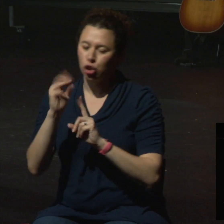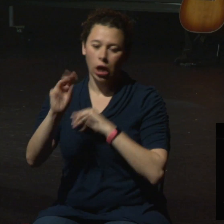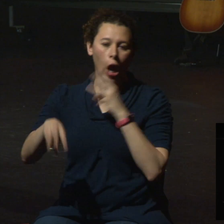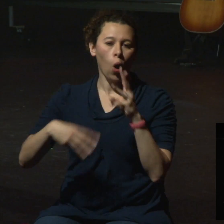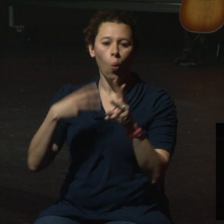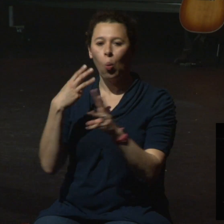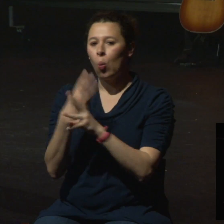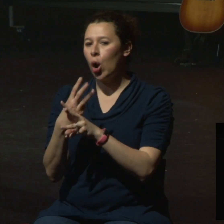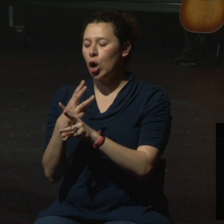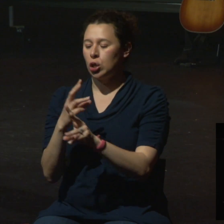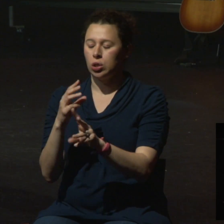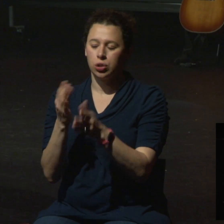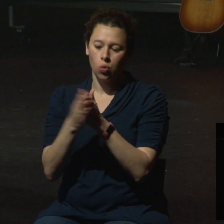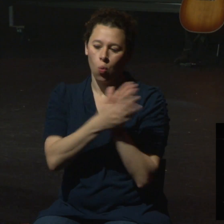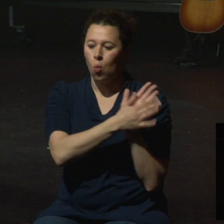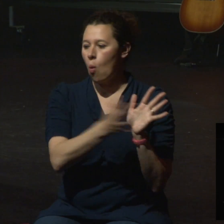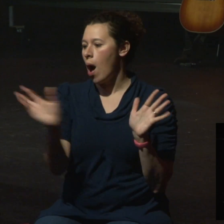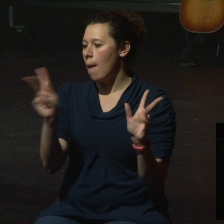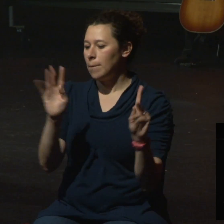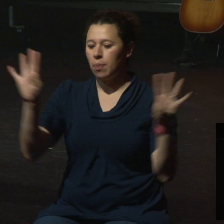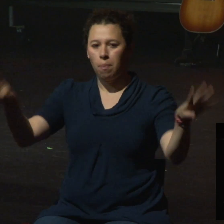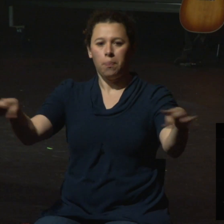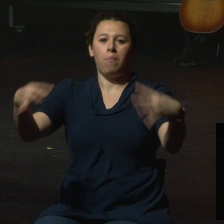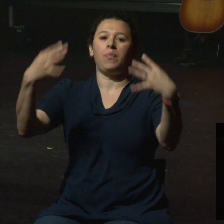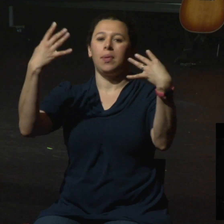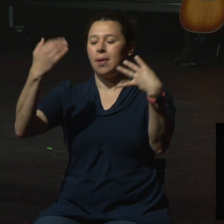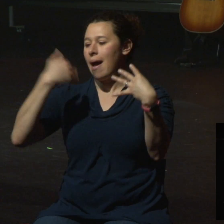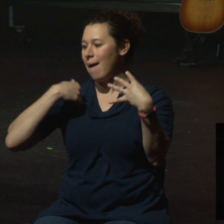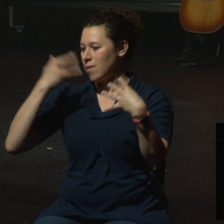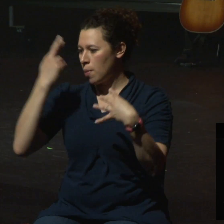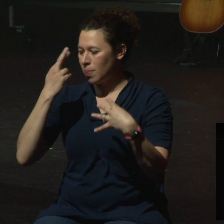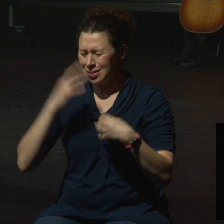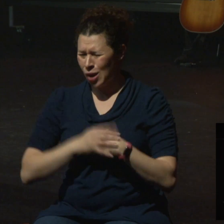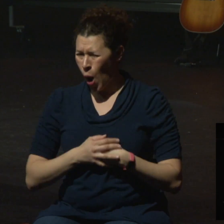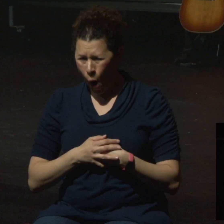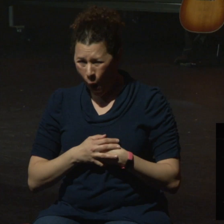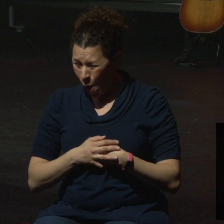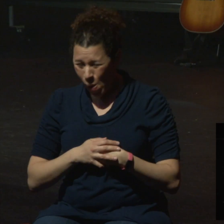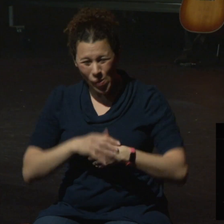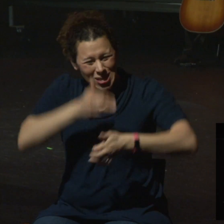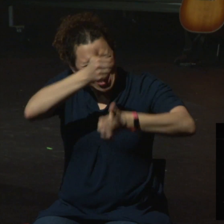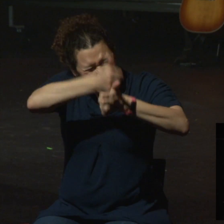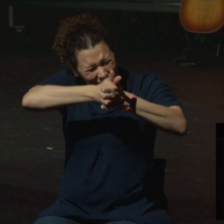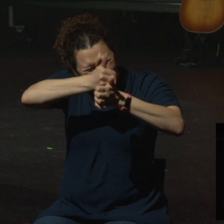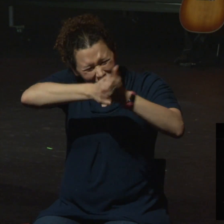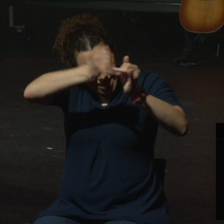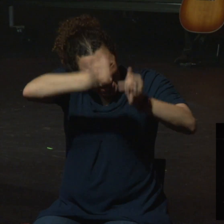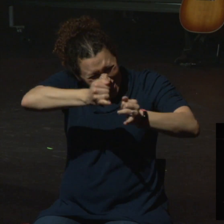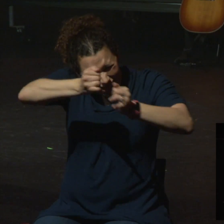purpose in life. Every single one of us has a purpose.